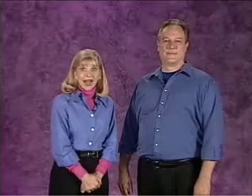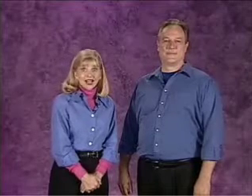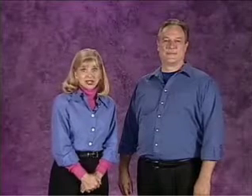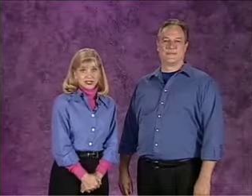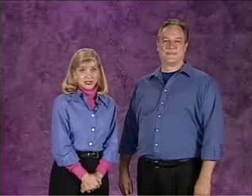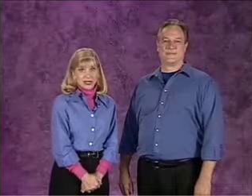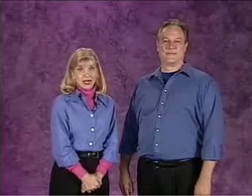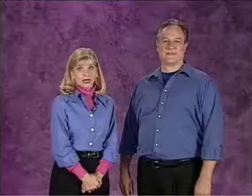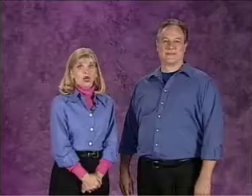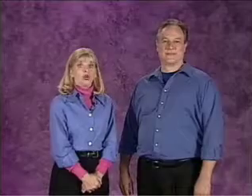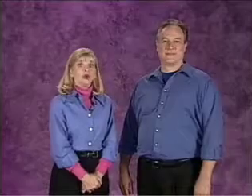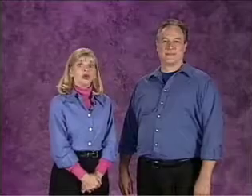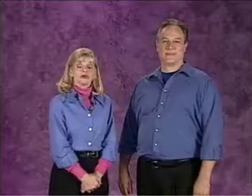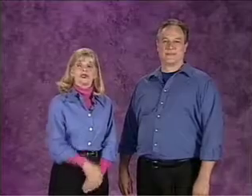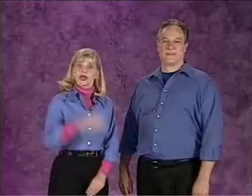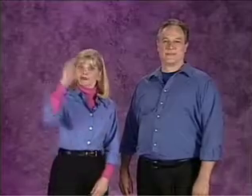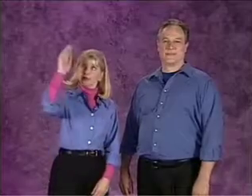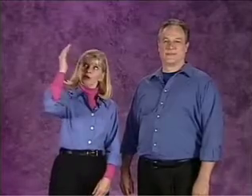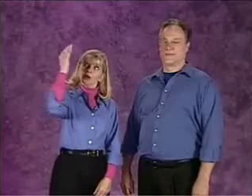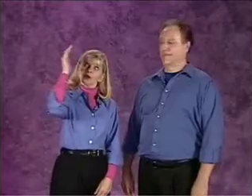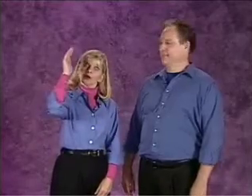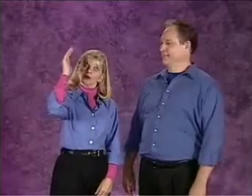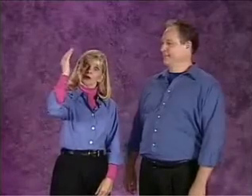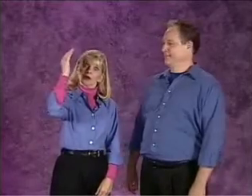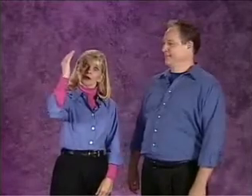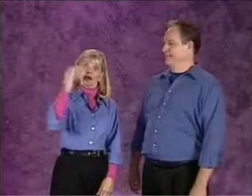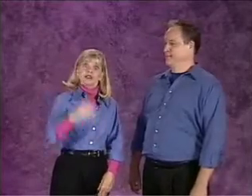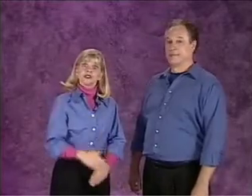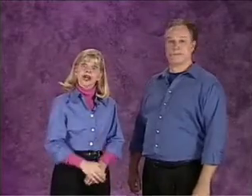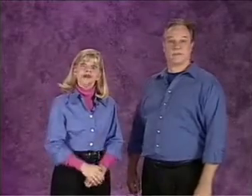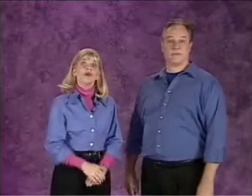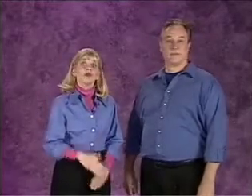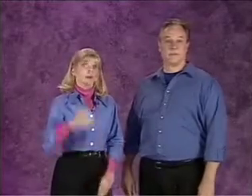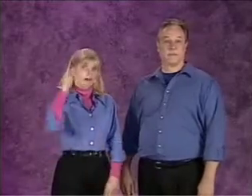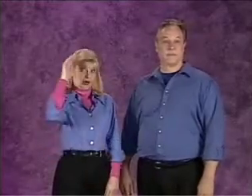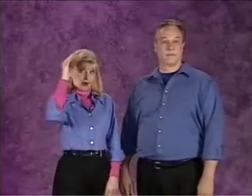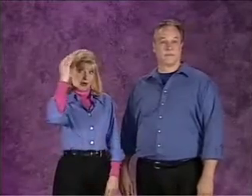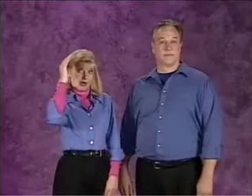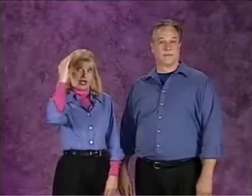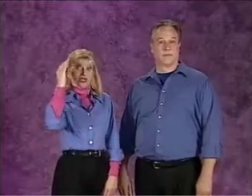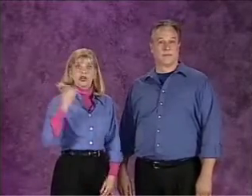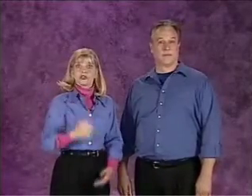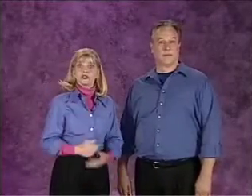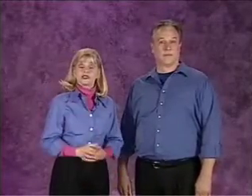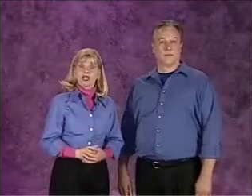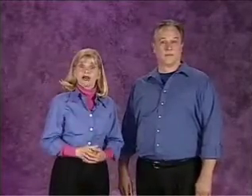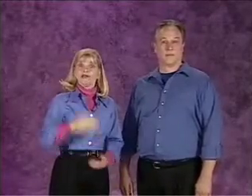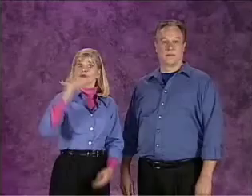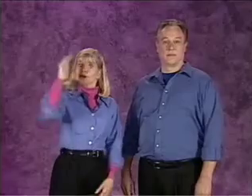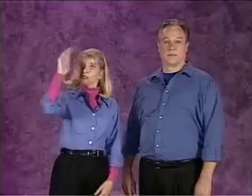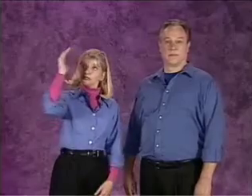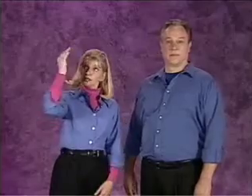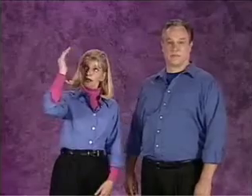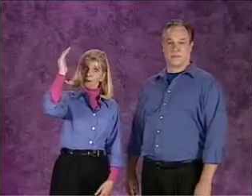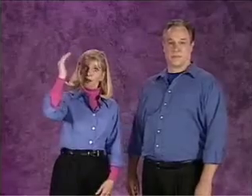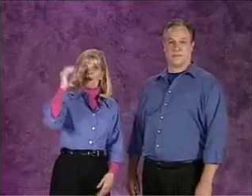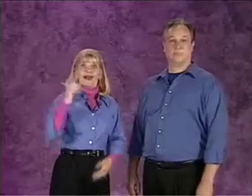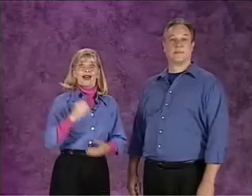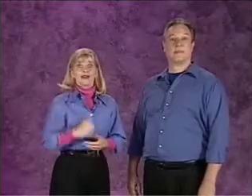Back in Lesson 9, you learned the sign for mirror. The sign for mirror is also the sign for seem, and